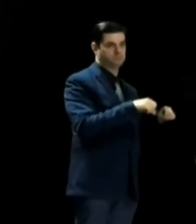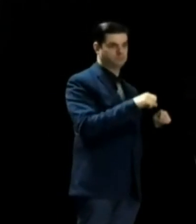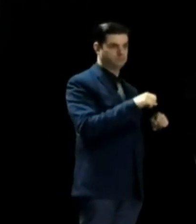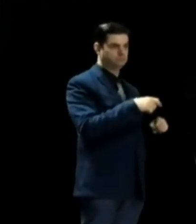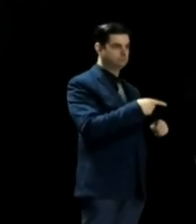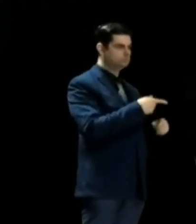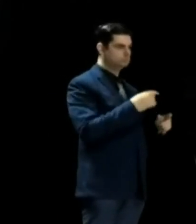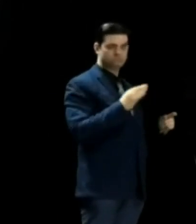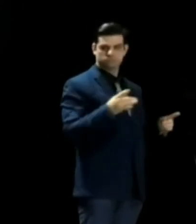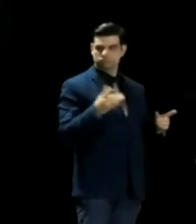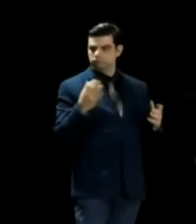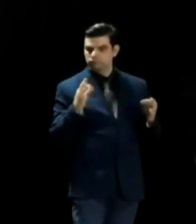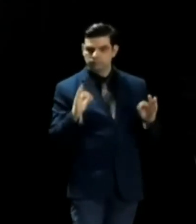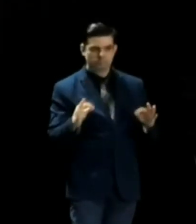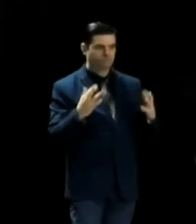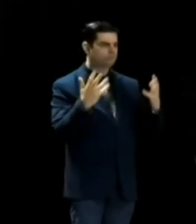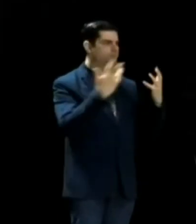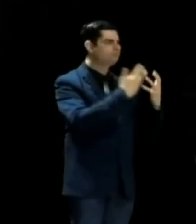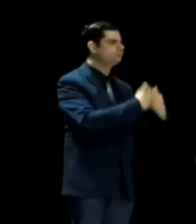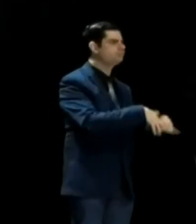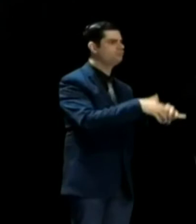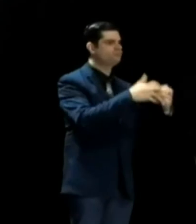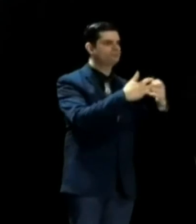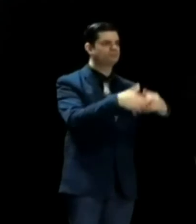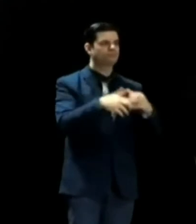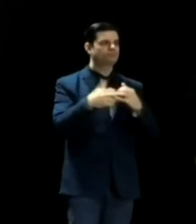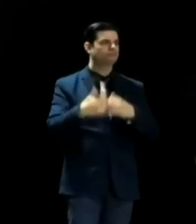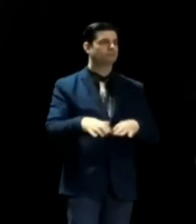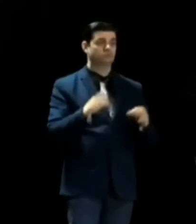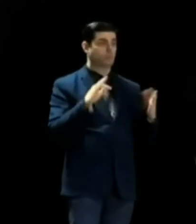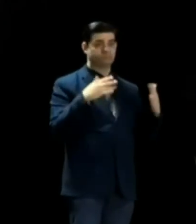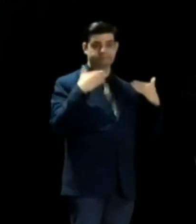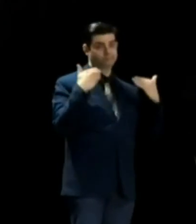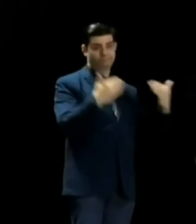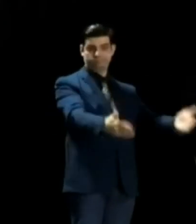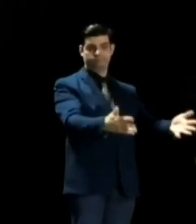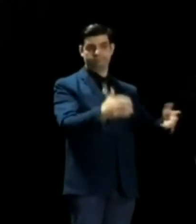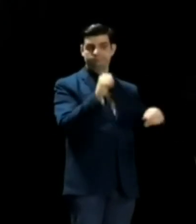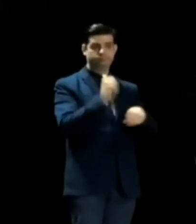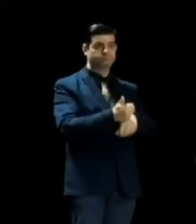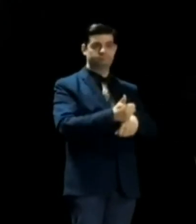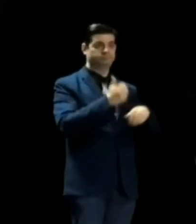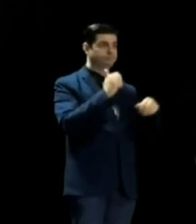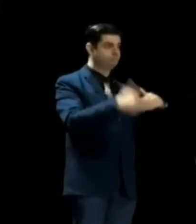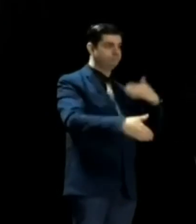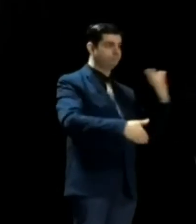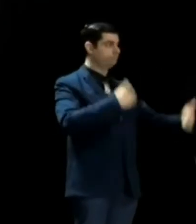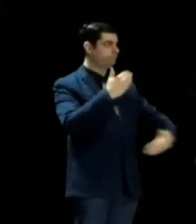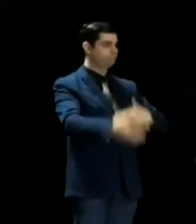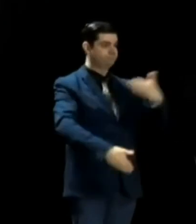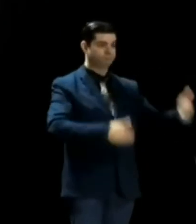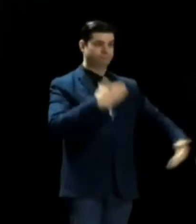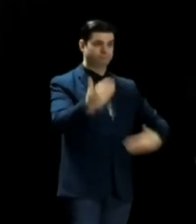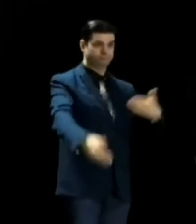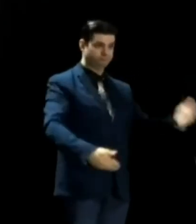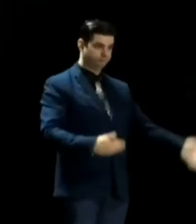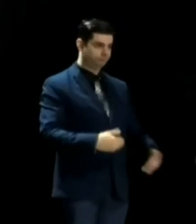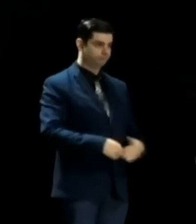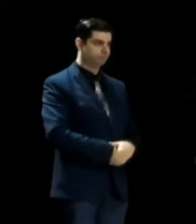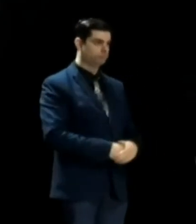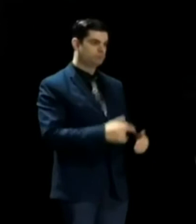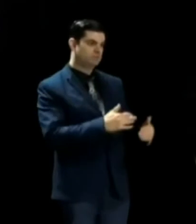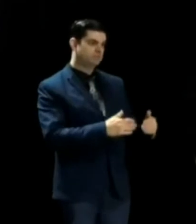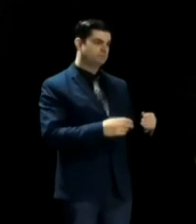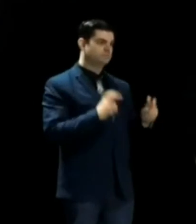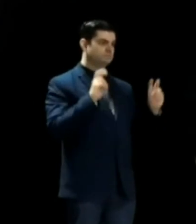and let's get you working, you know, and so we can continue to react in real time